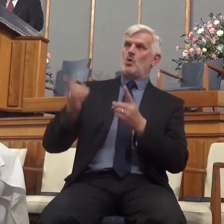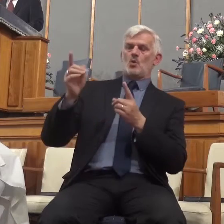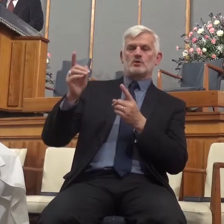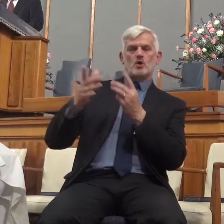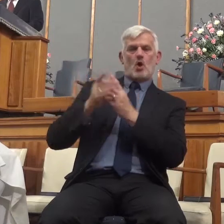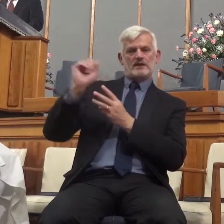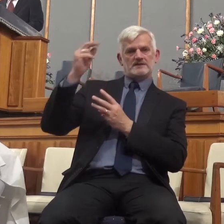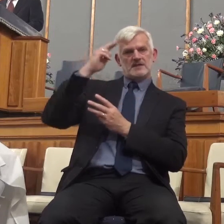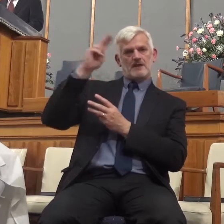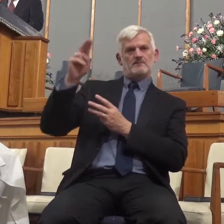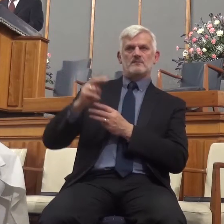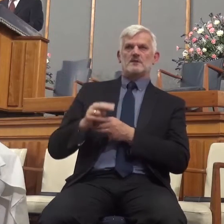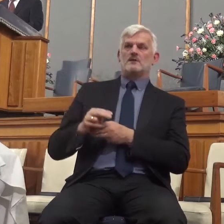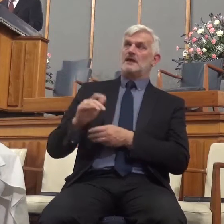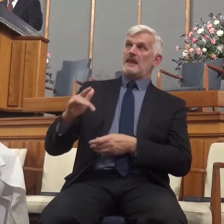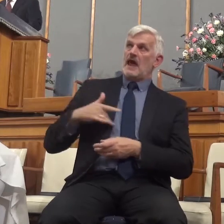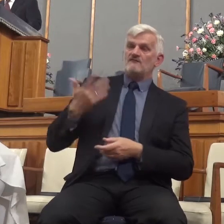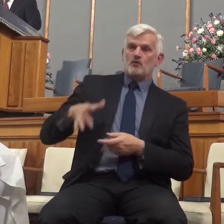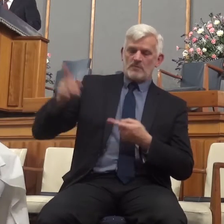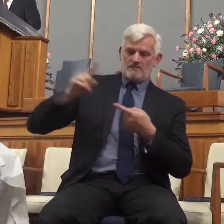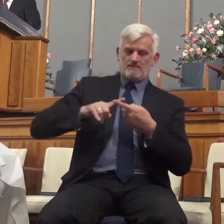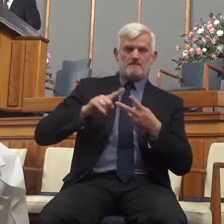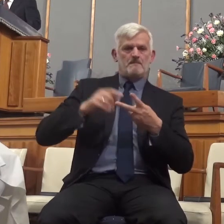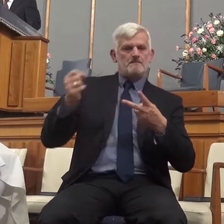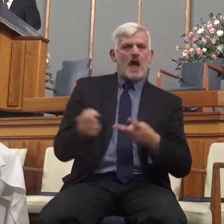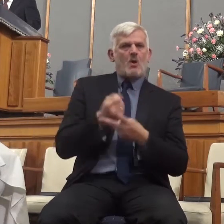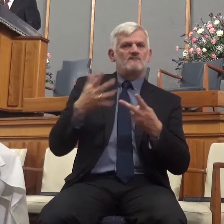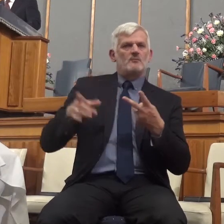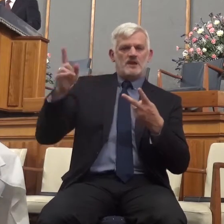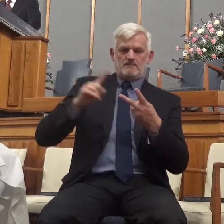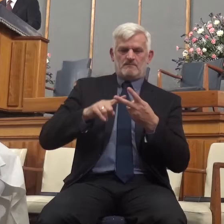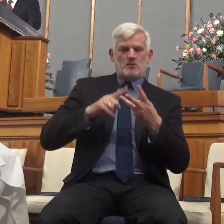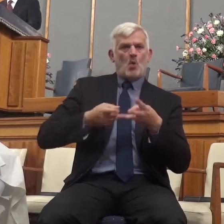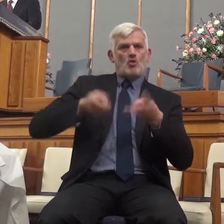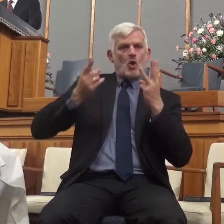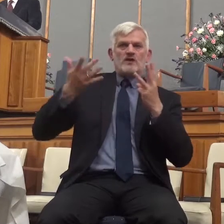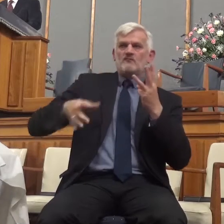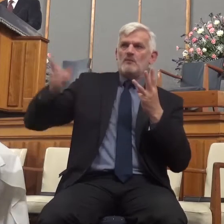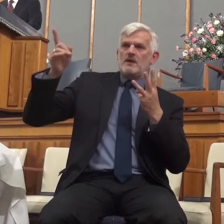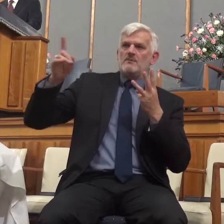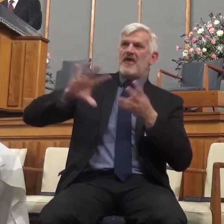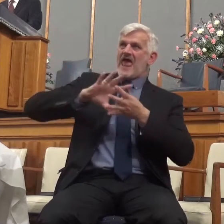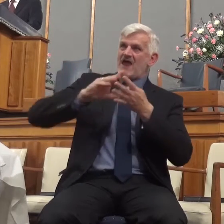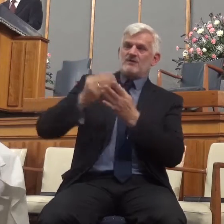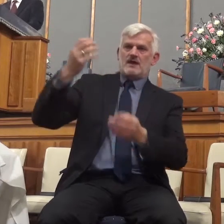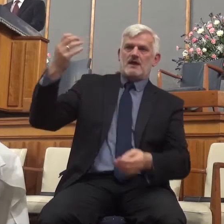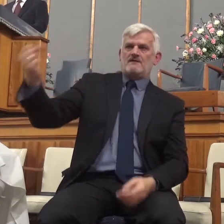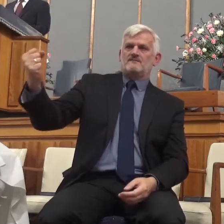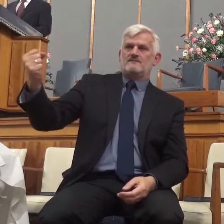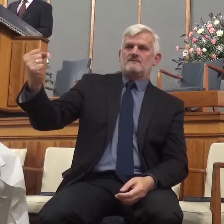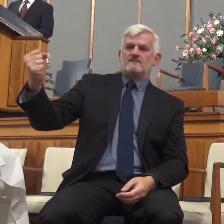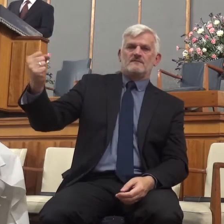all blessing, all power, all authority, he possesses it all. Give thanks unto